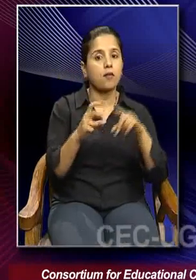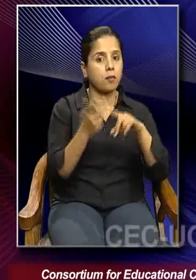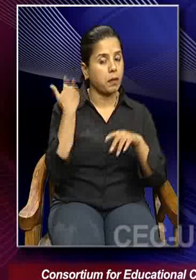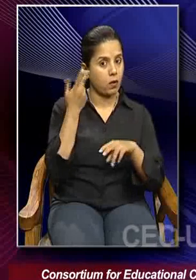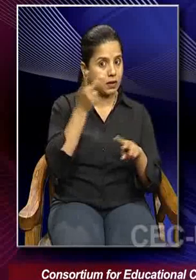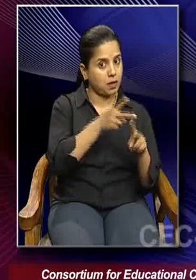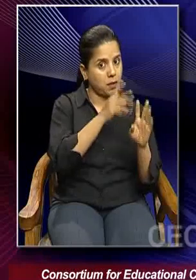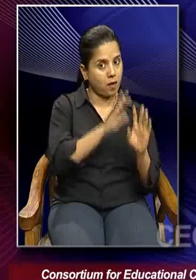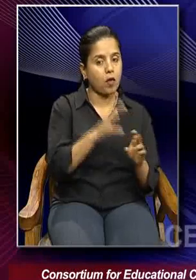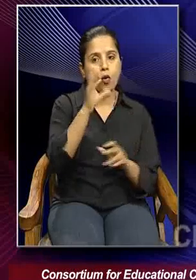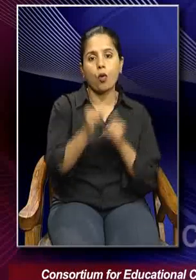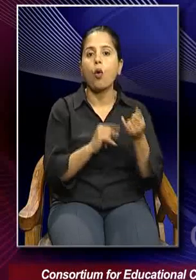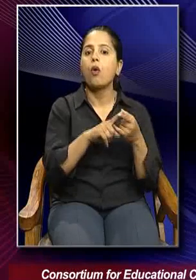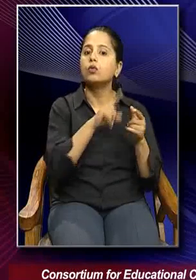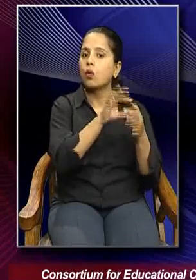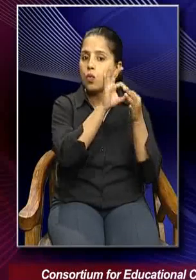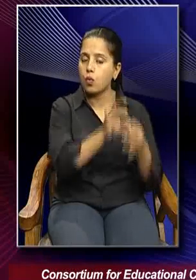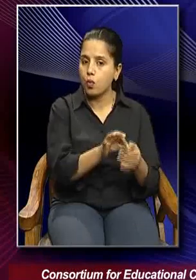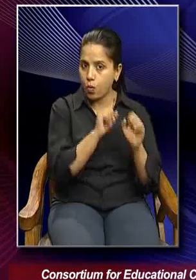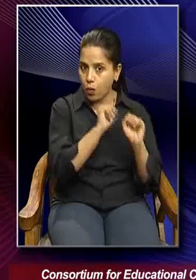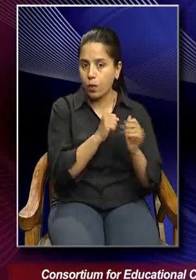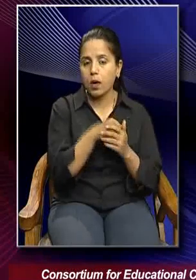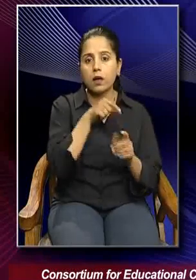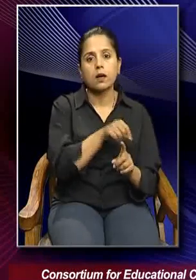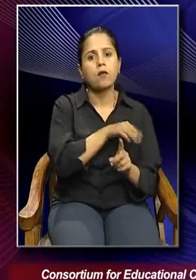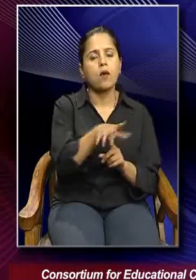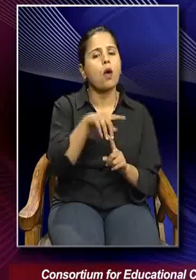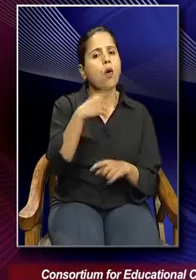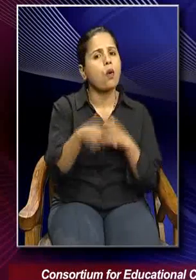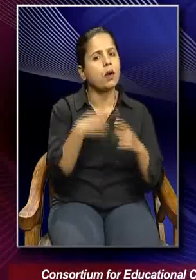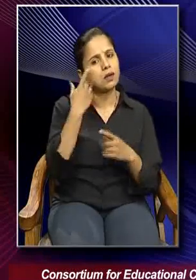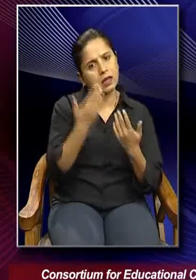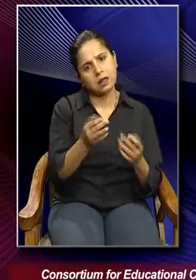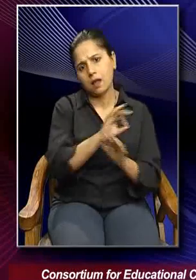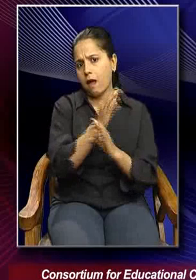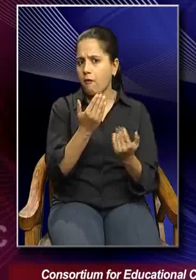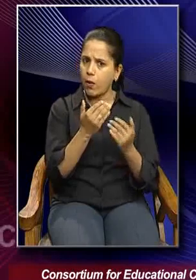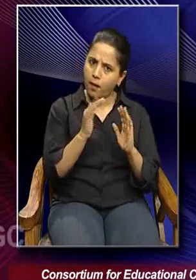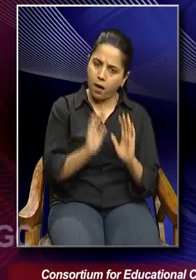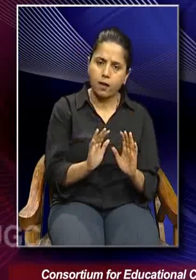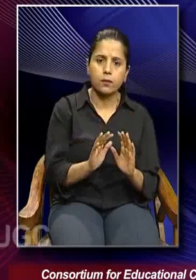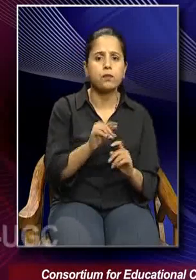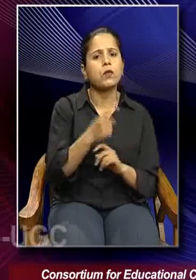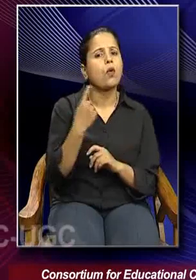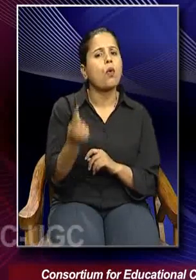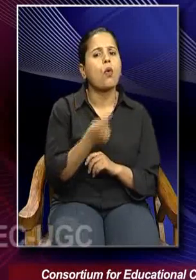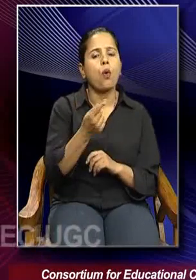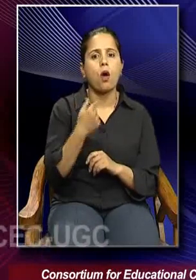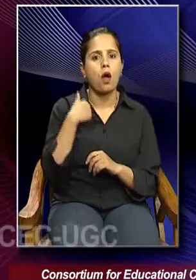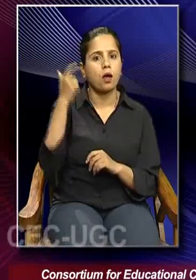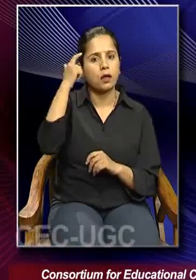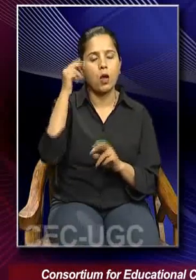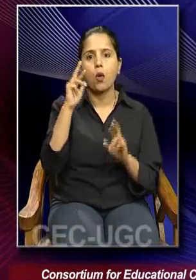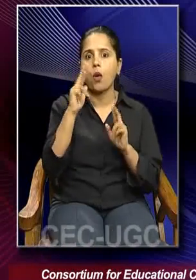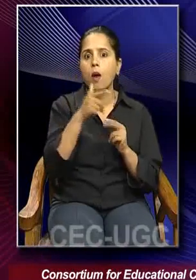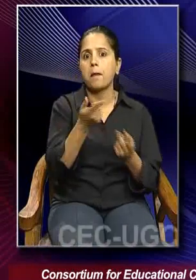pre-exists in the cause. So effect is already there in the cause. It's just a manifestation